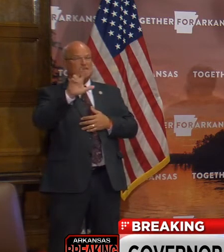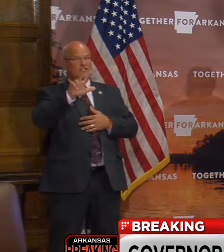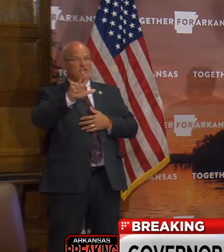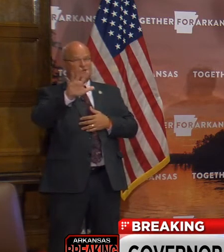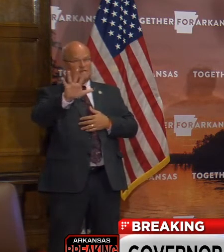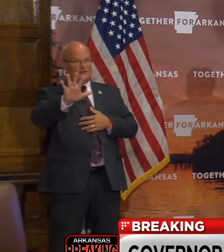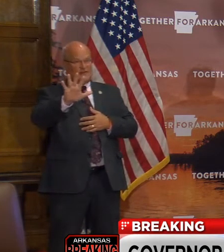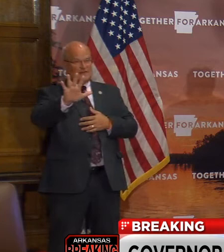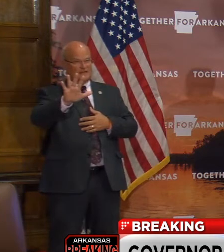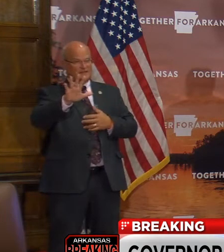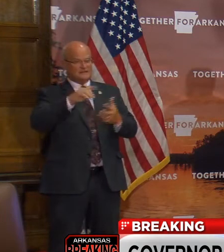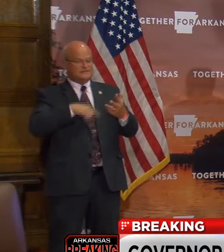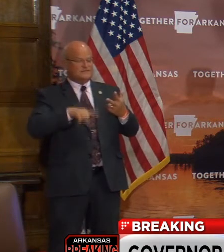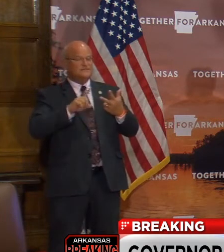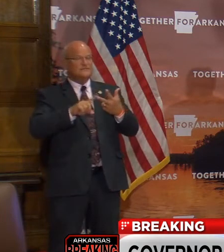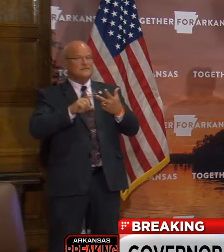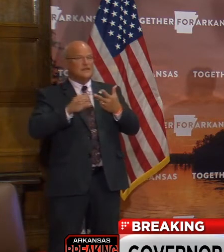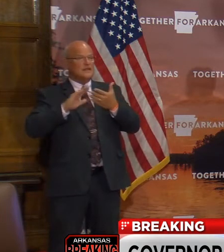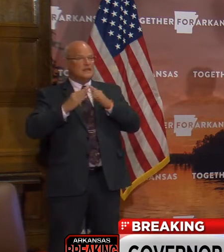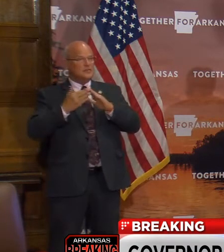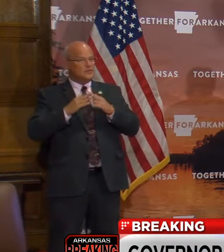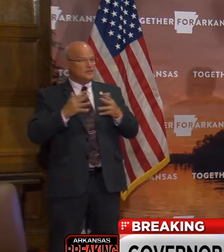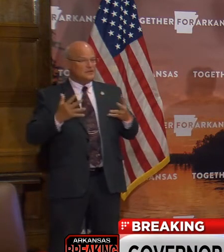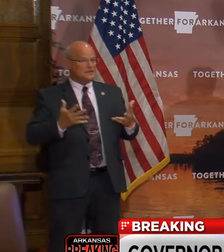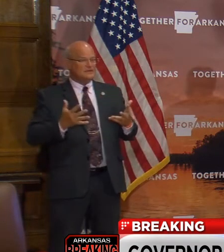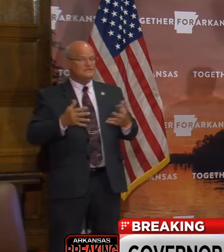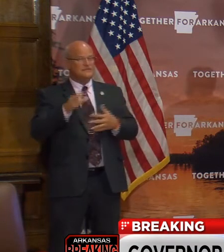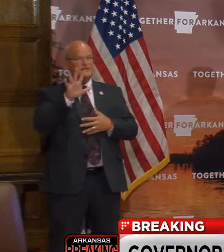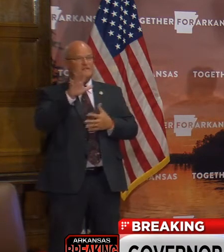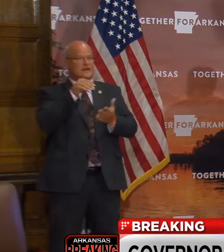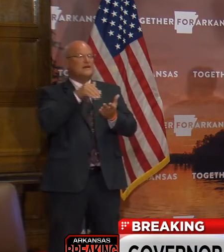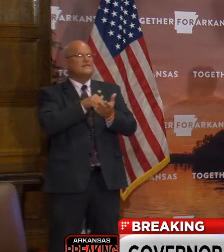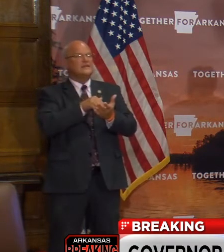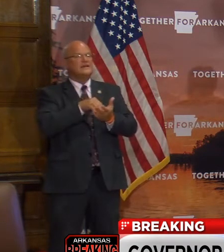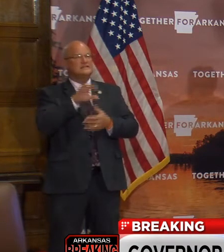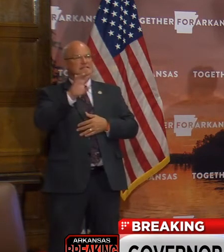735, and community cases,